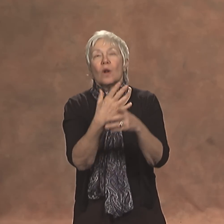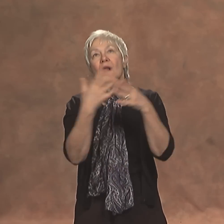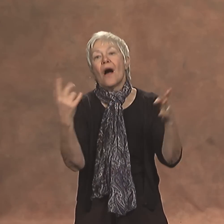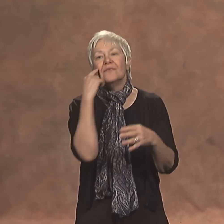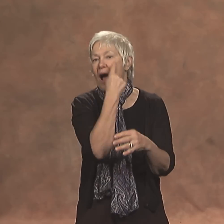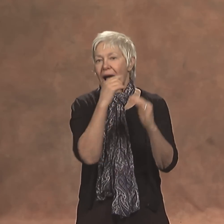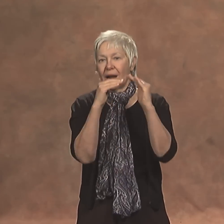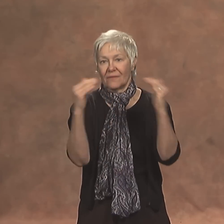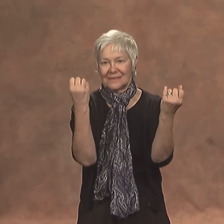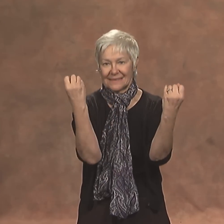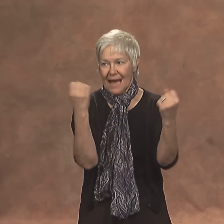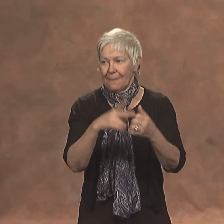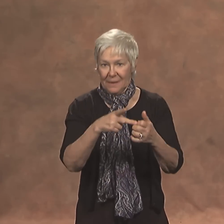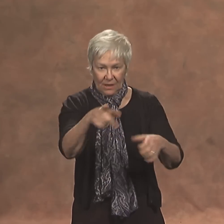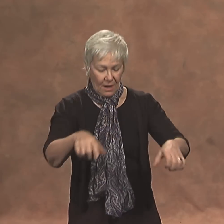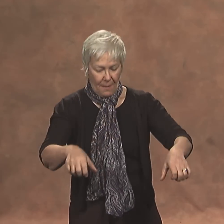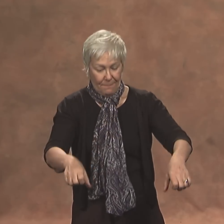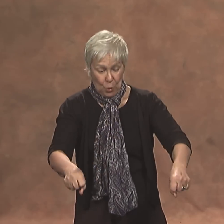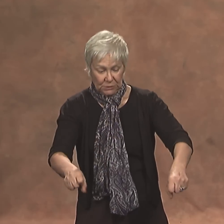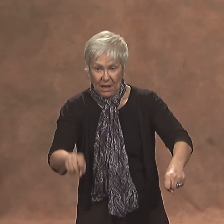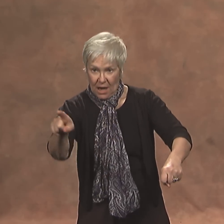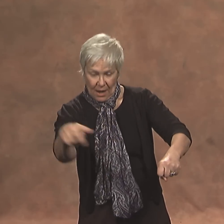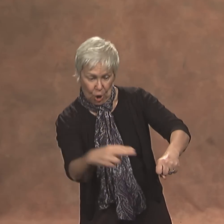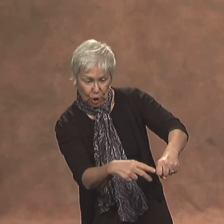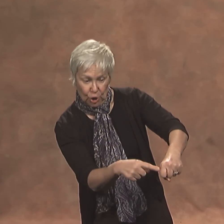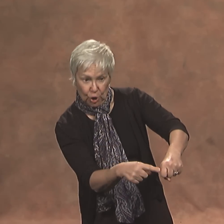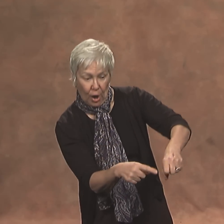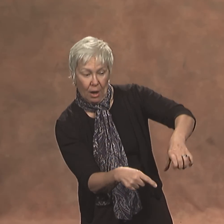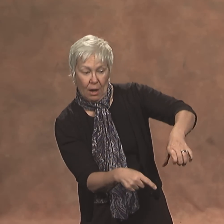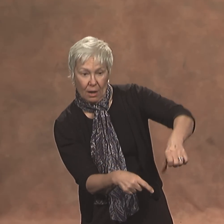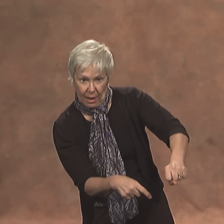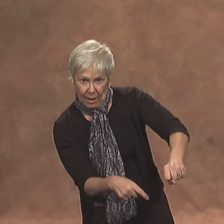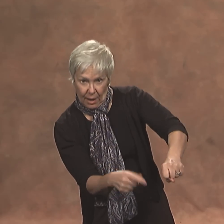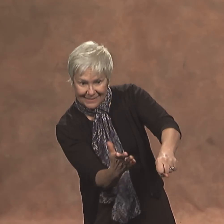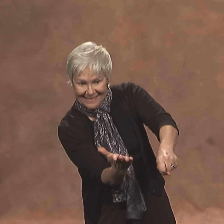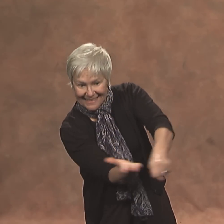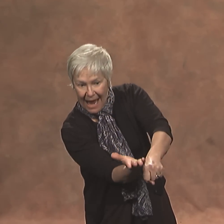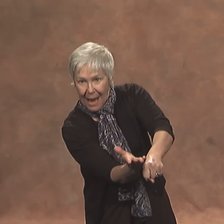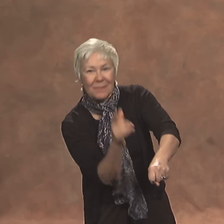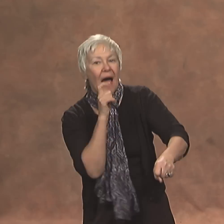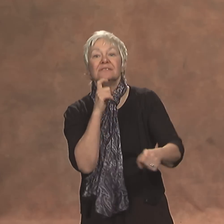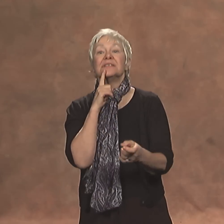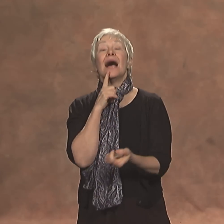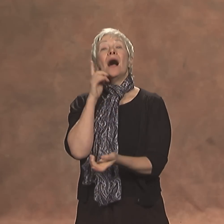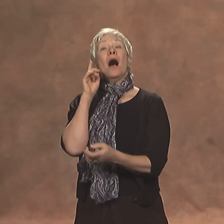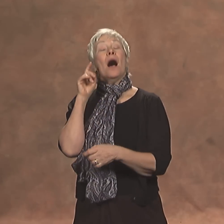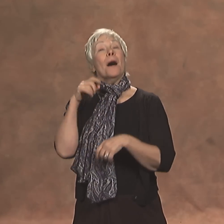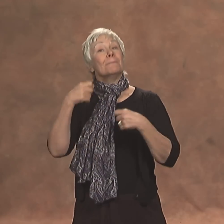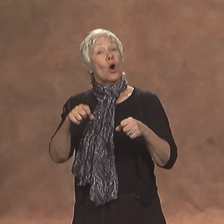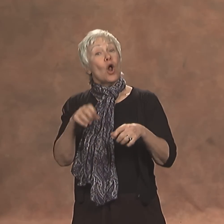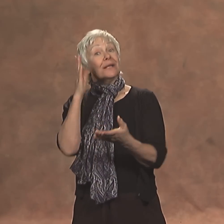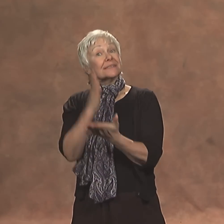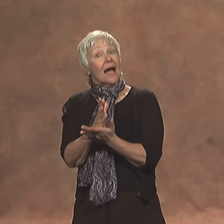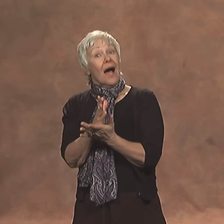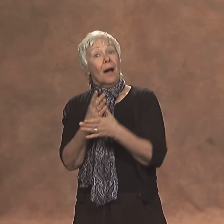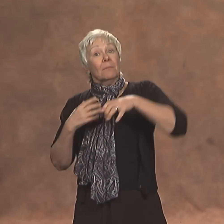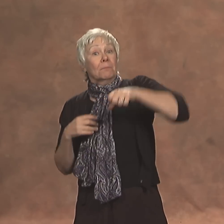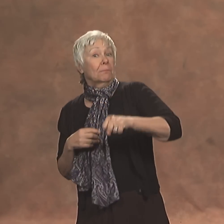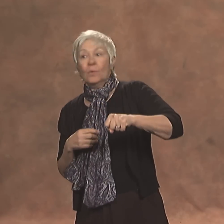place yourself and your body and your interpreted or signed message very close to, for example,